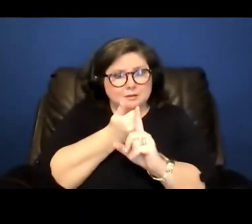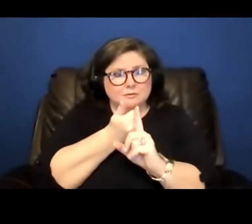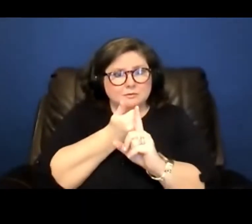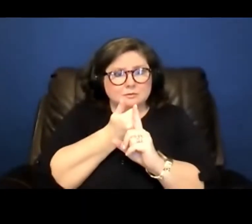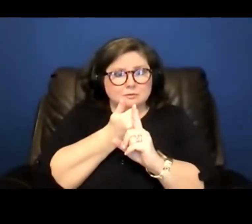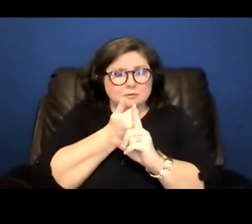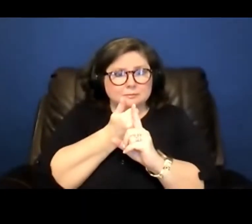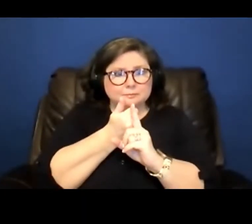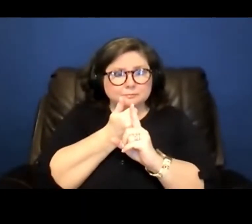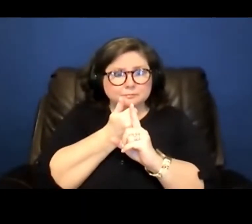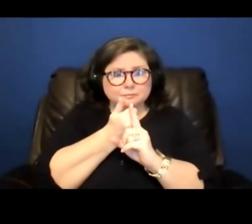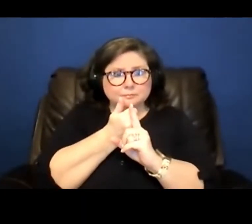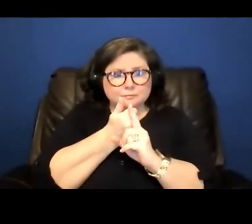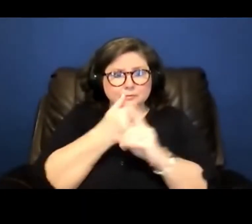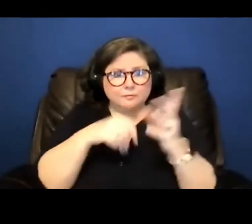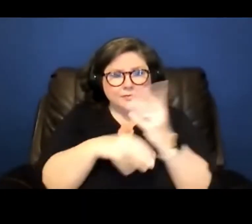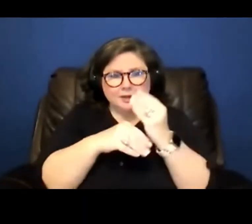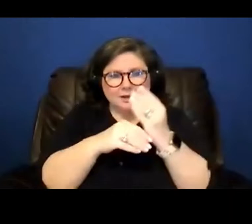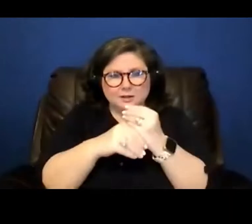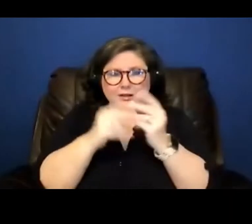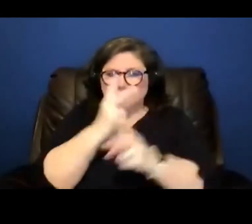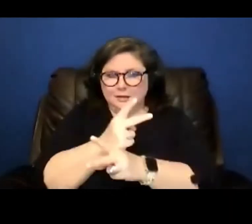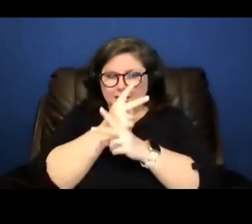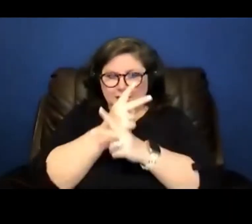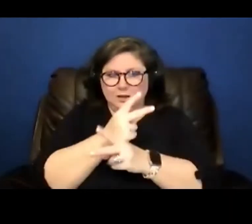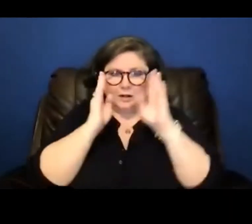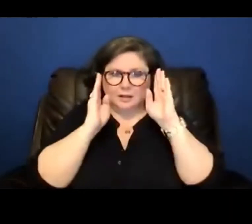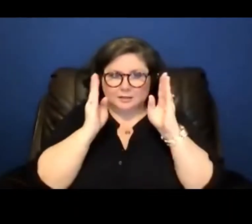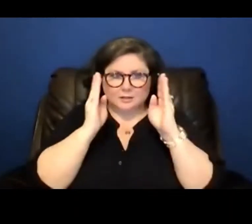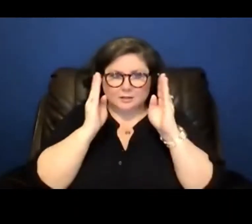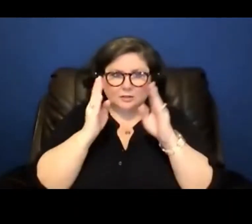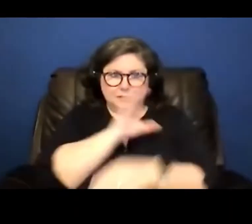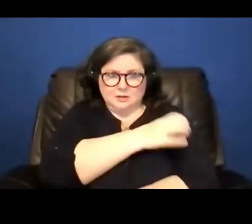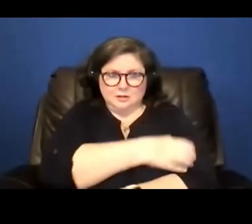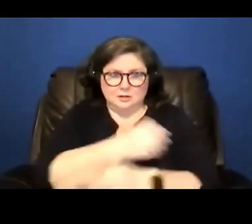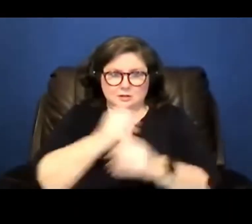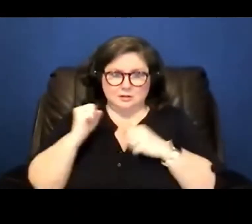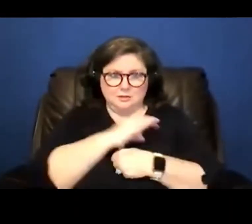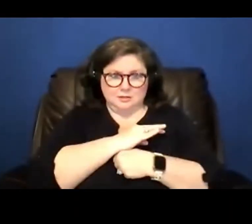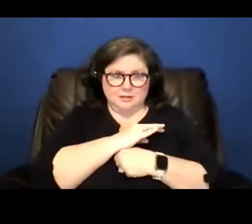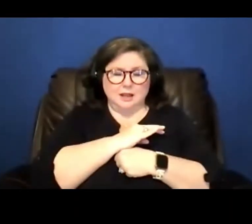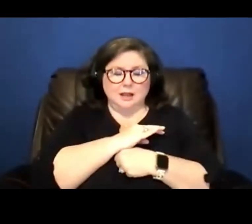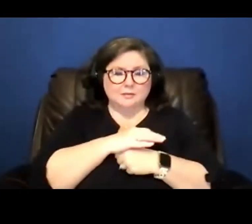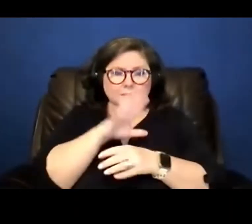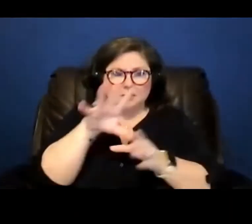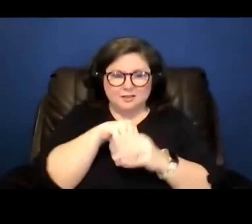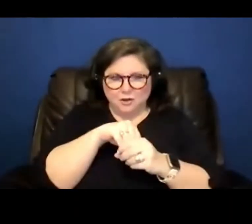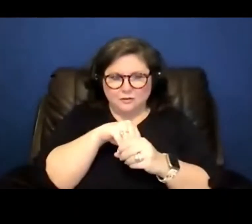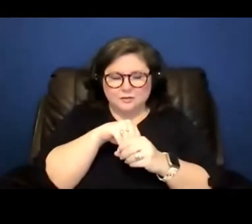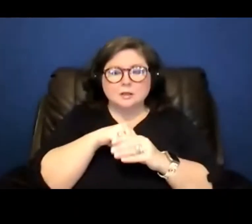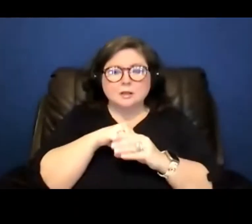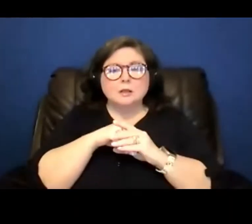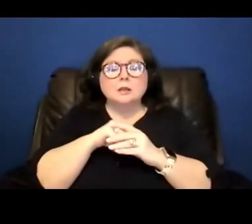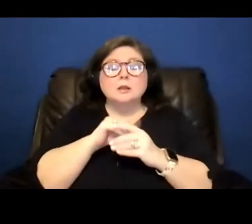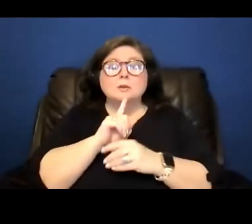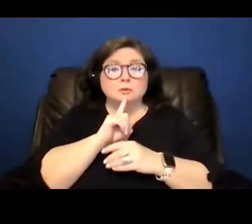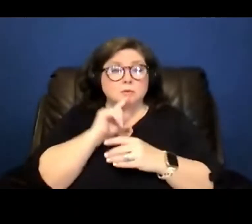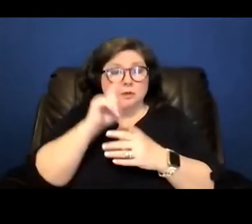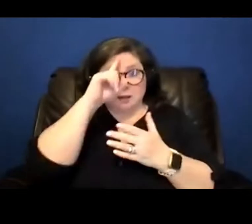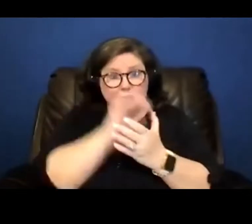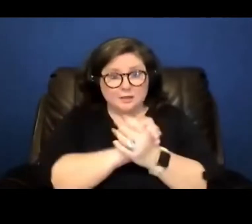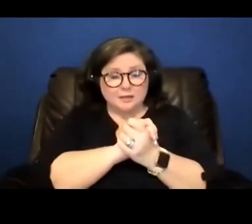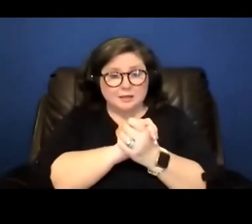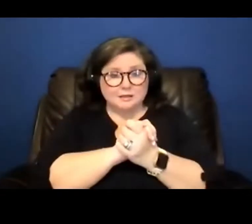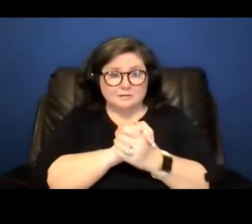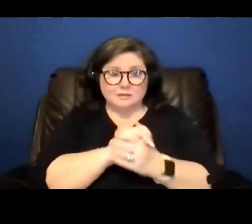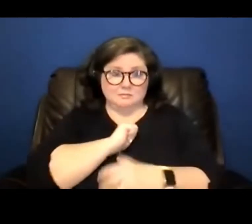the additional care and attention from the clinical trial staff by enrolling on the clinical study. I truly believe that, and I'm